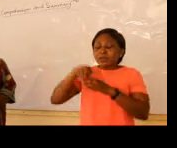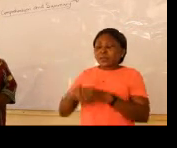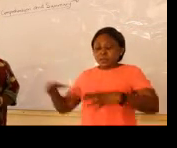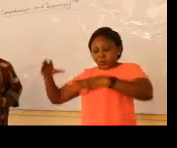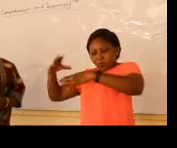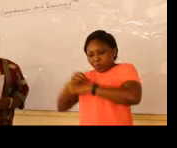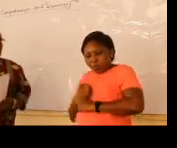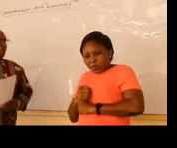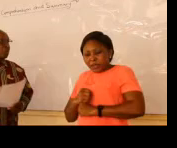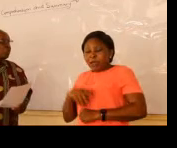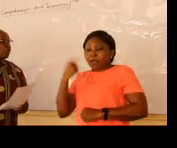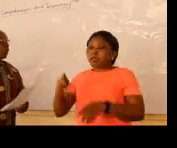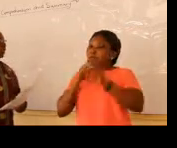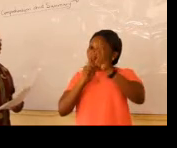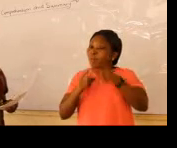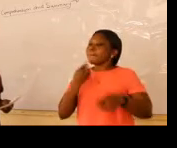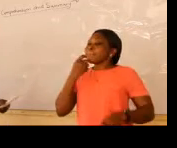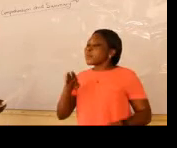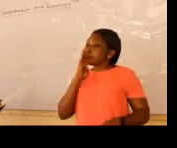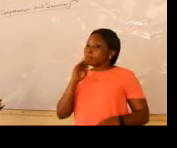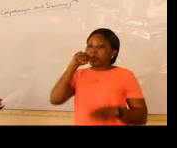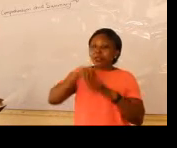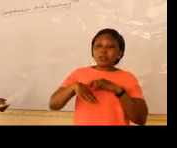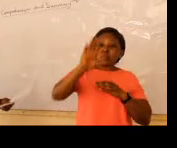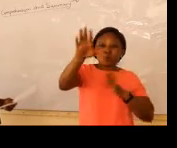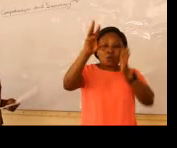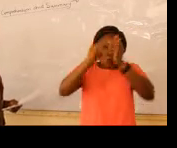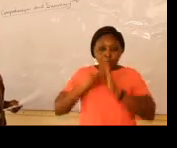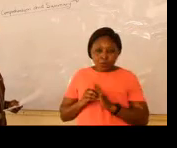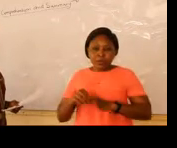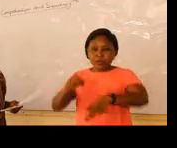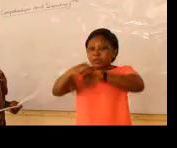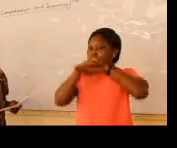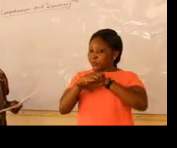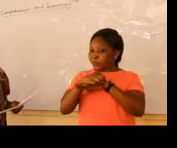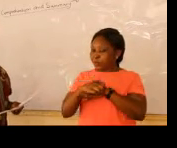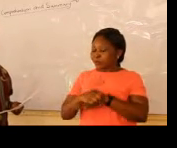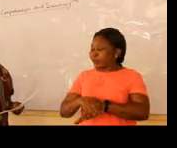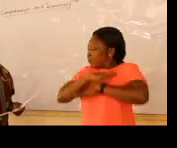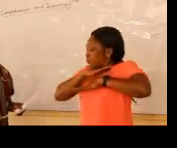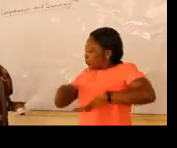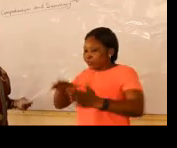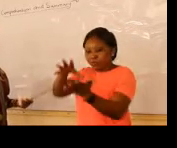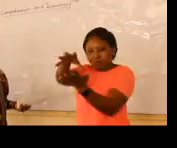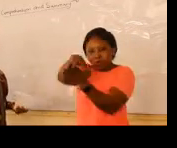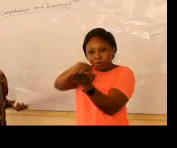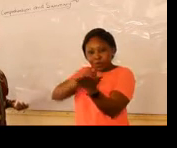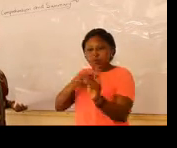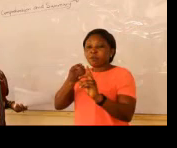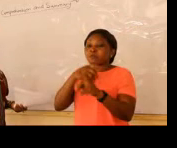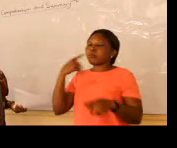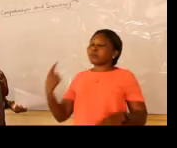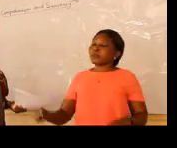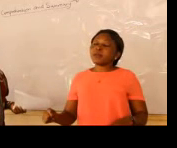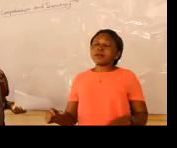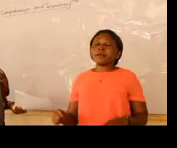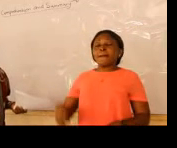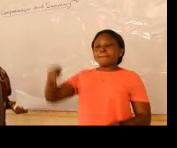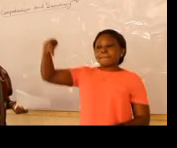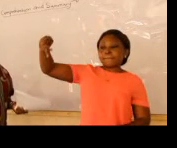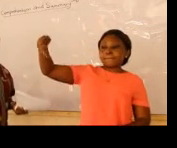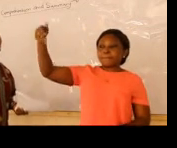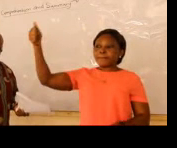So, do not lift from the passage. Remember that